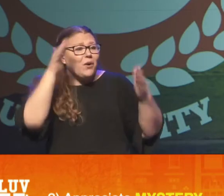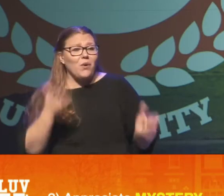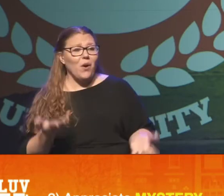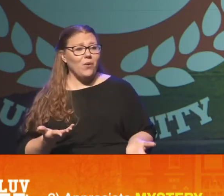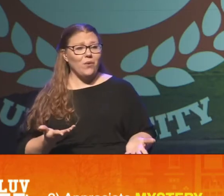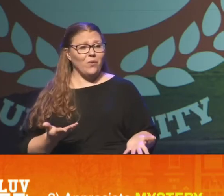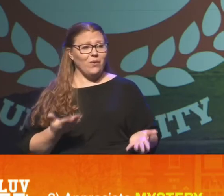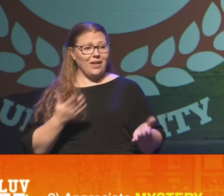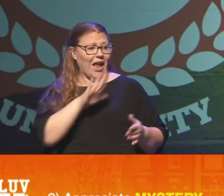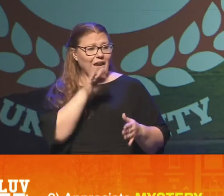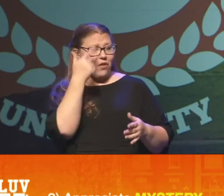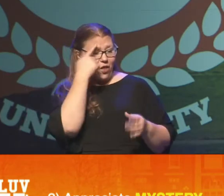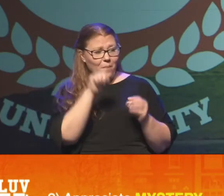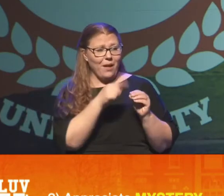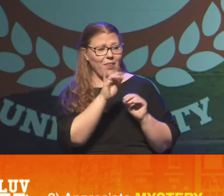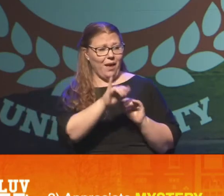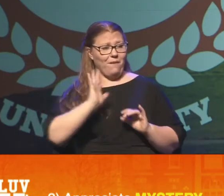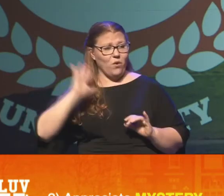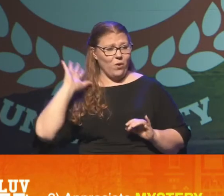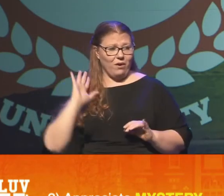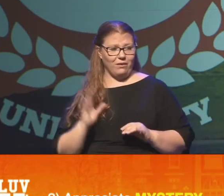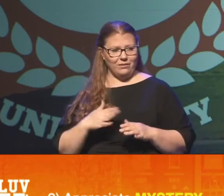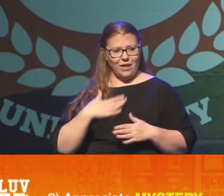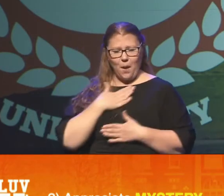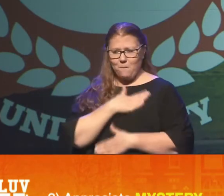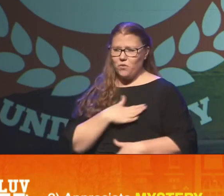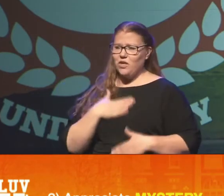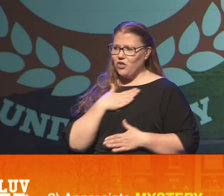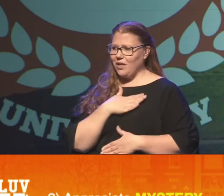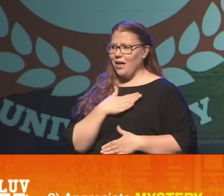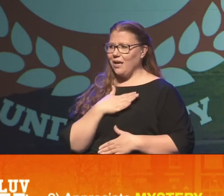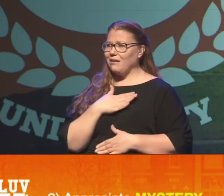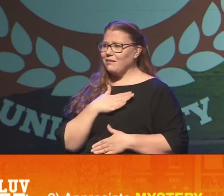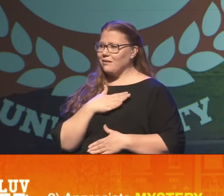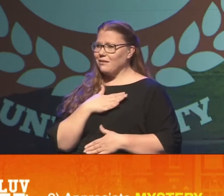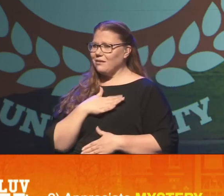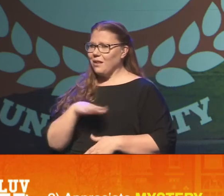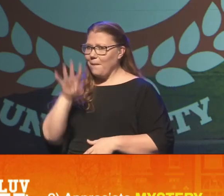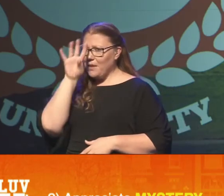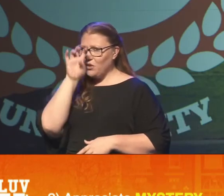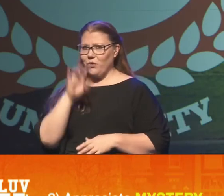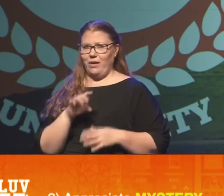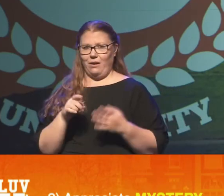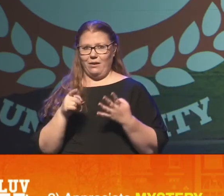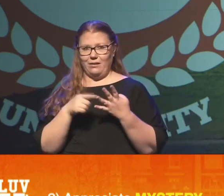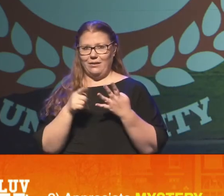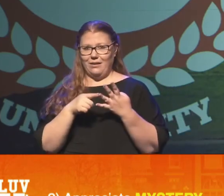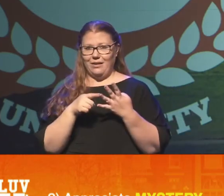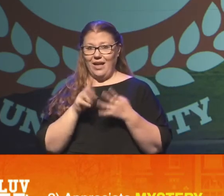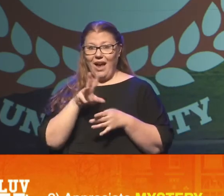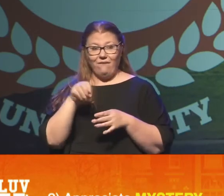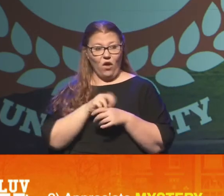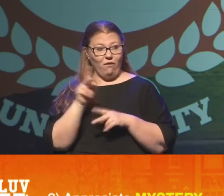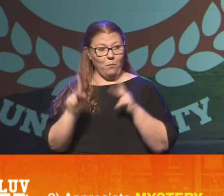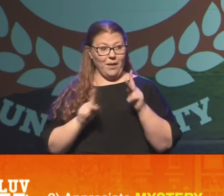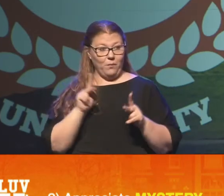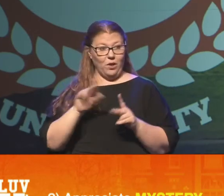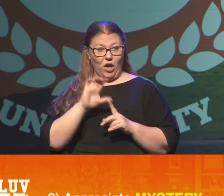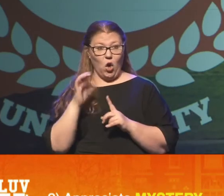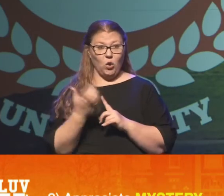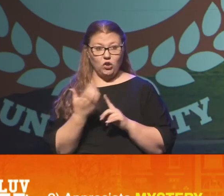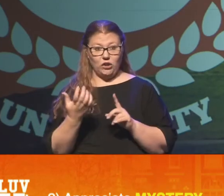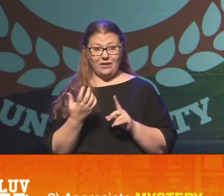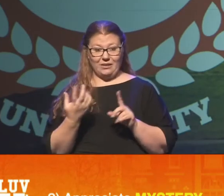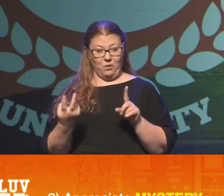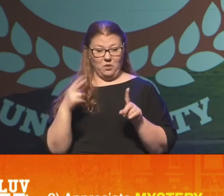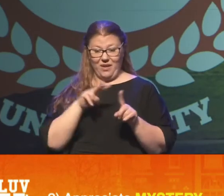I've never thought about that before. Appreciate mystery. Engage people in ideas and cultures and even views that are different